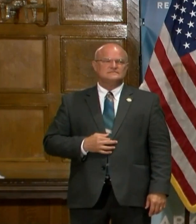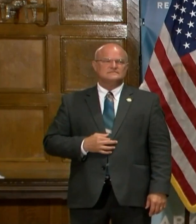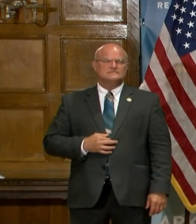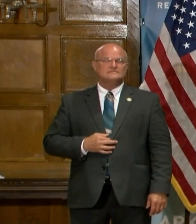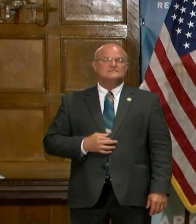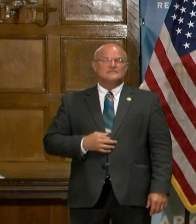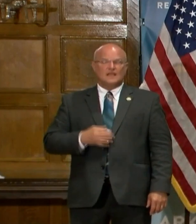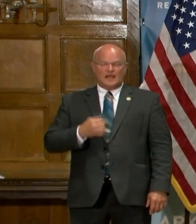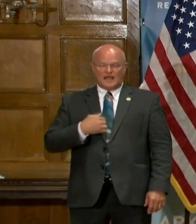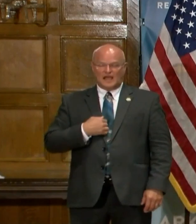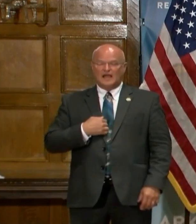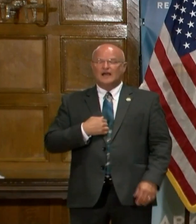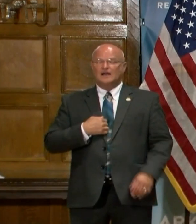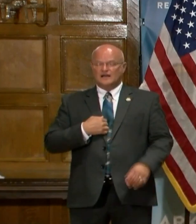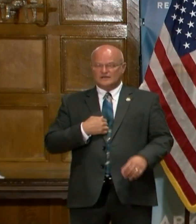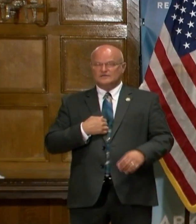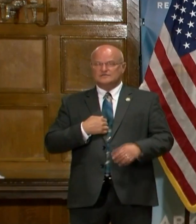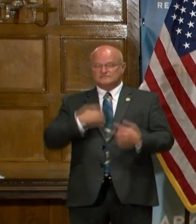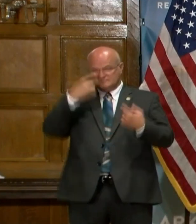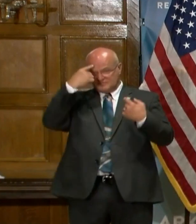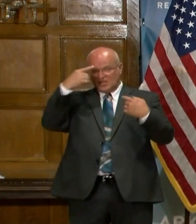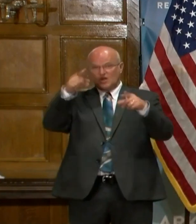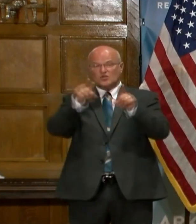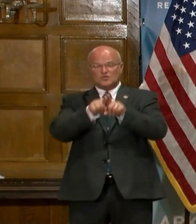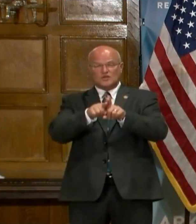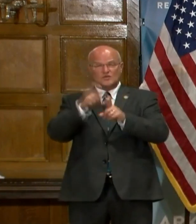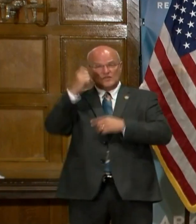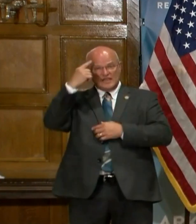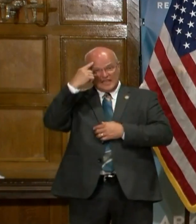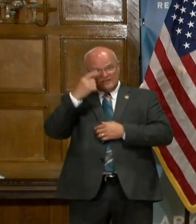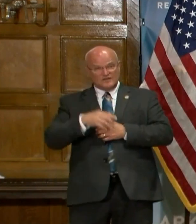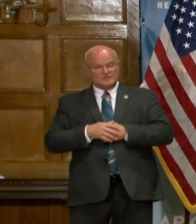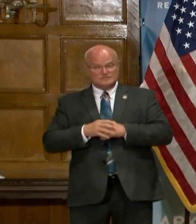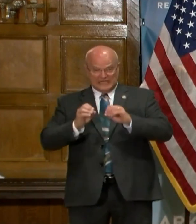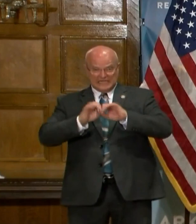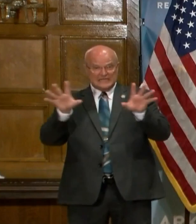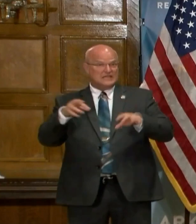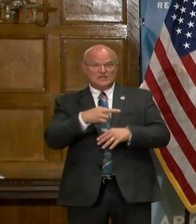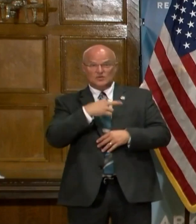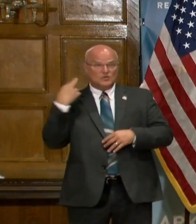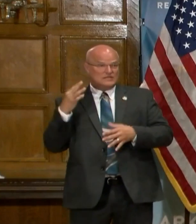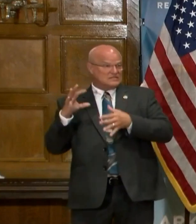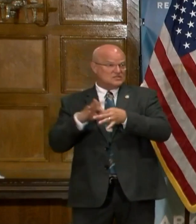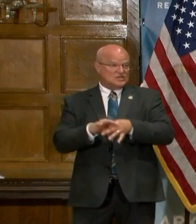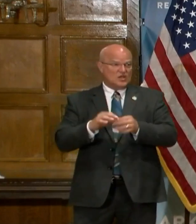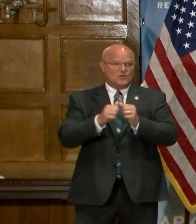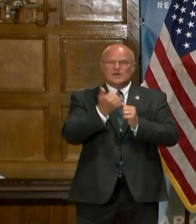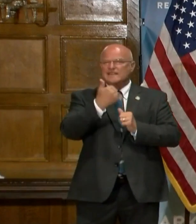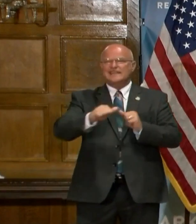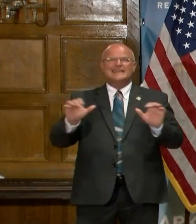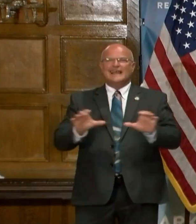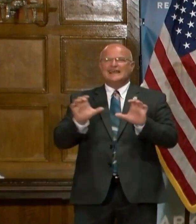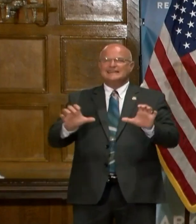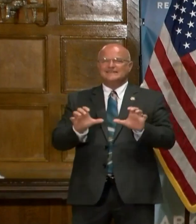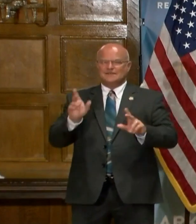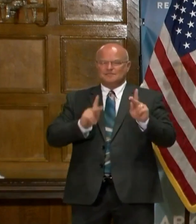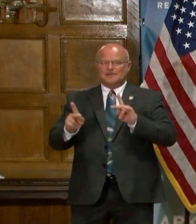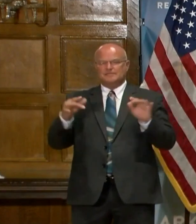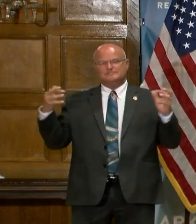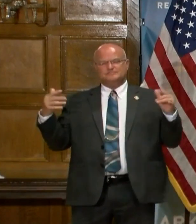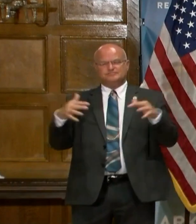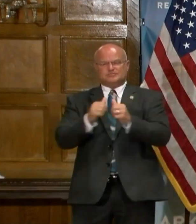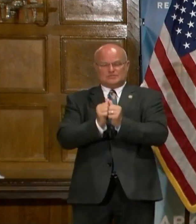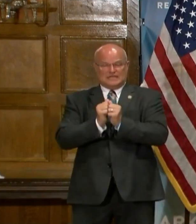Yes, I would reiterate what the governor said. I mean, there are clearly risks associated with any activity that brings people